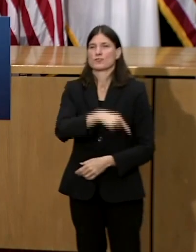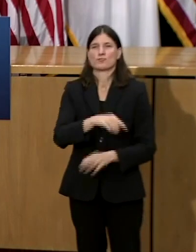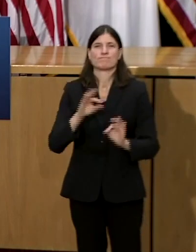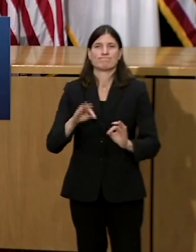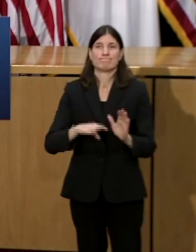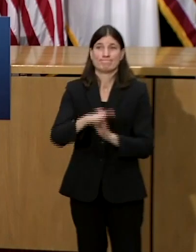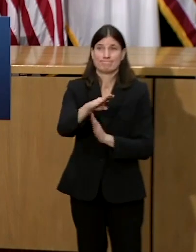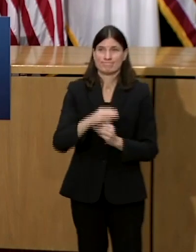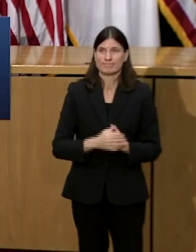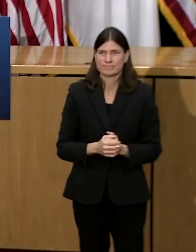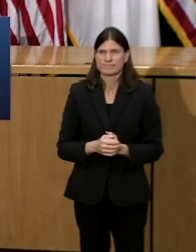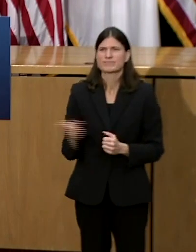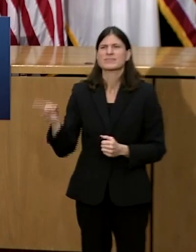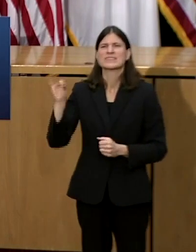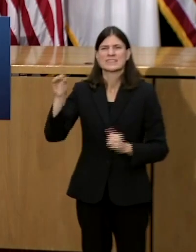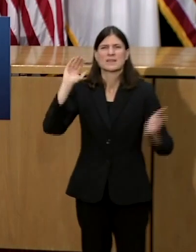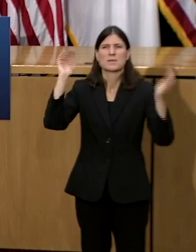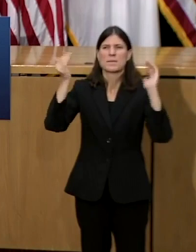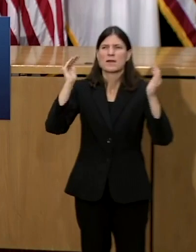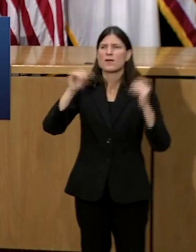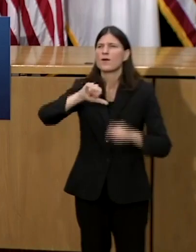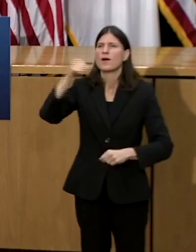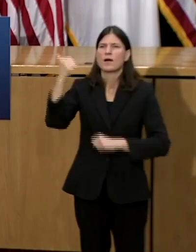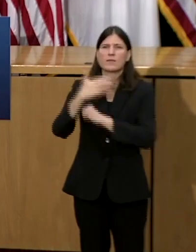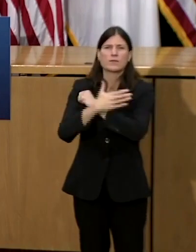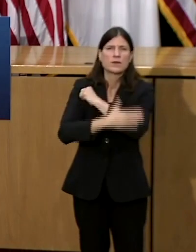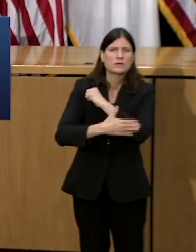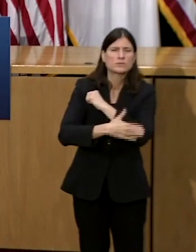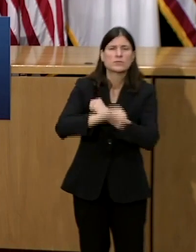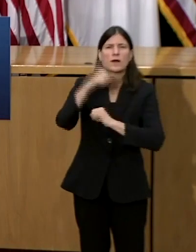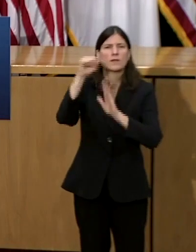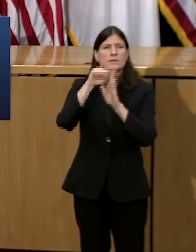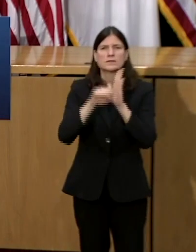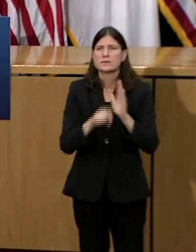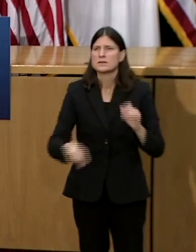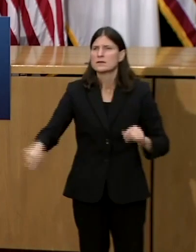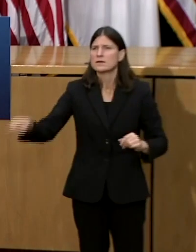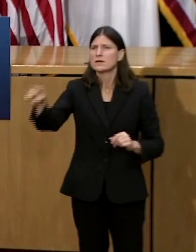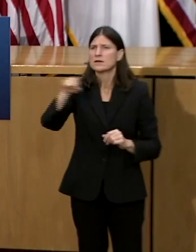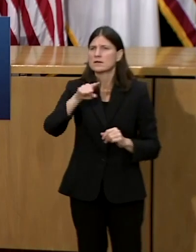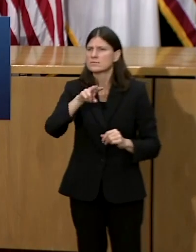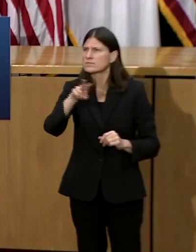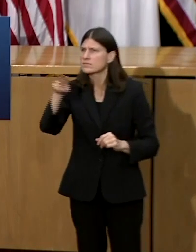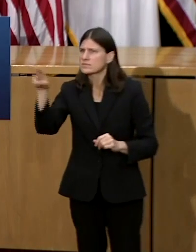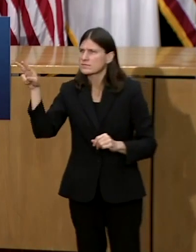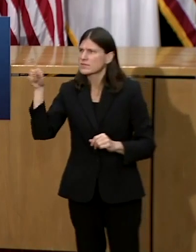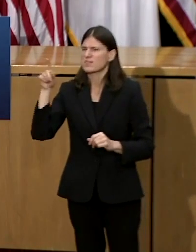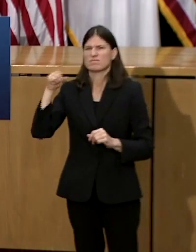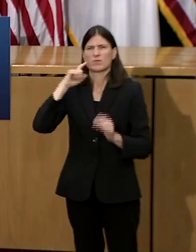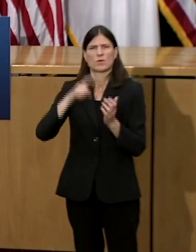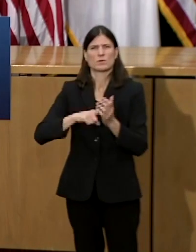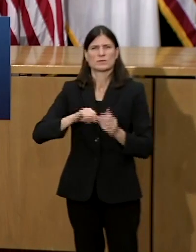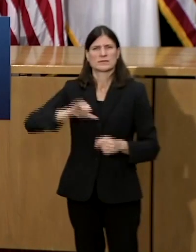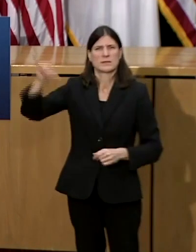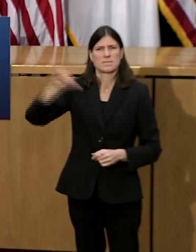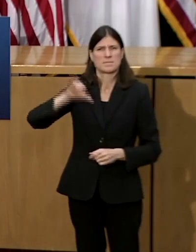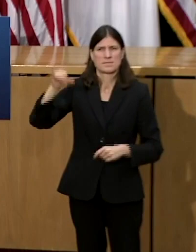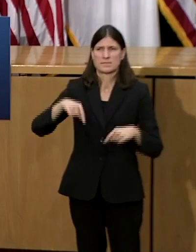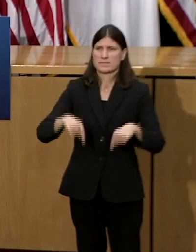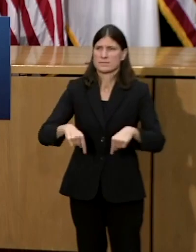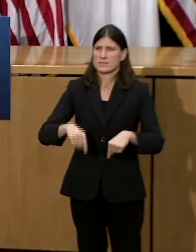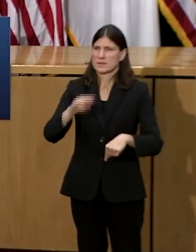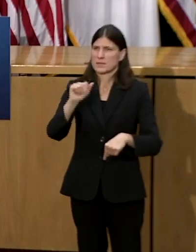relatively low positivity rates compared to their communities. Districts have carefully implemented safety protocols developed by DESE